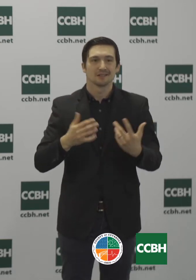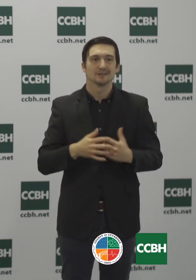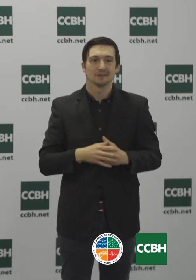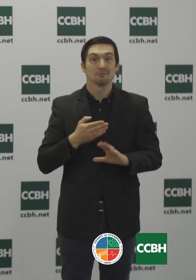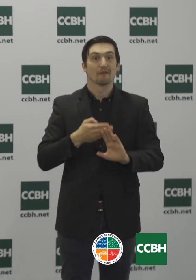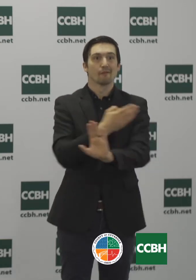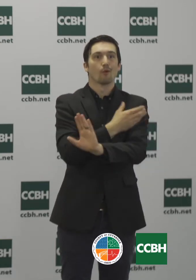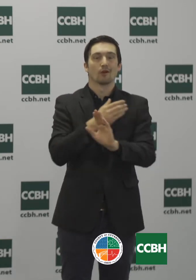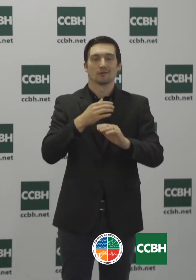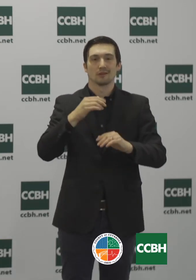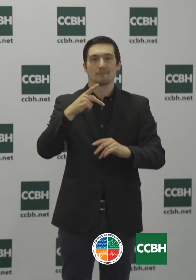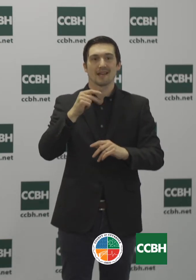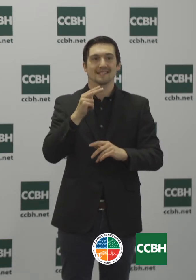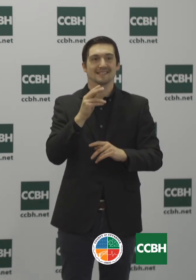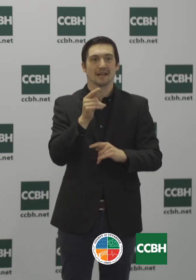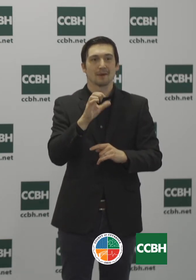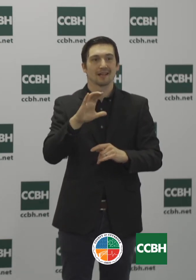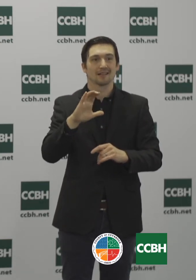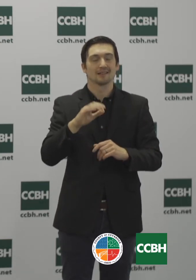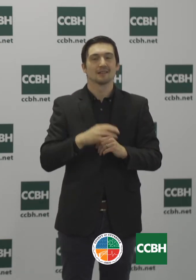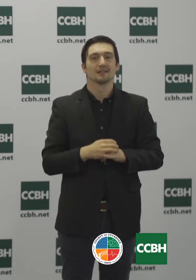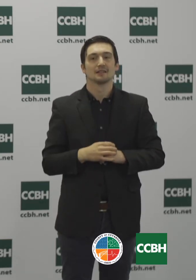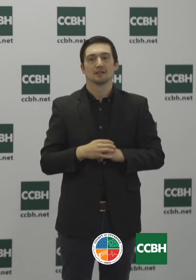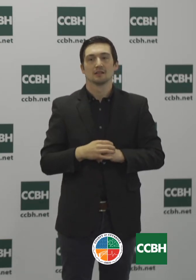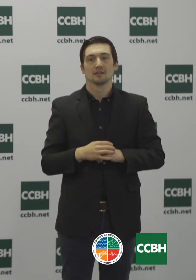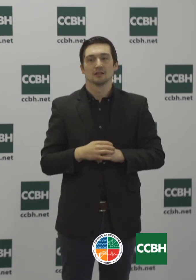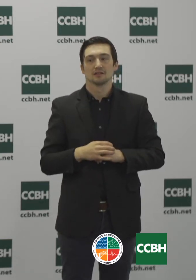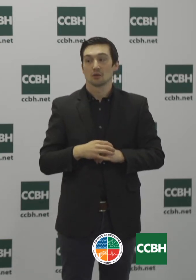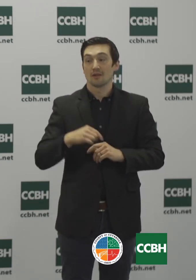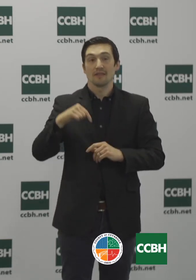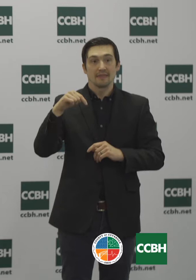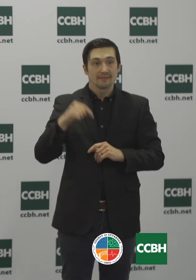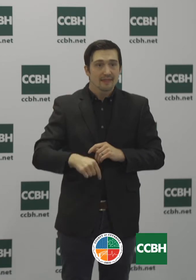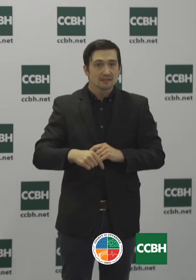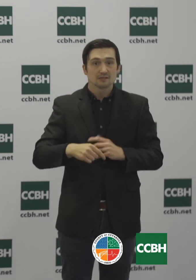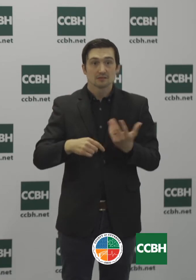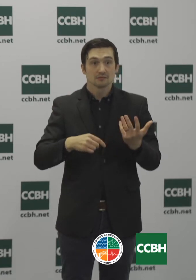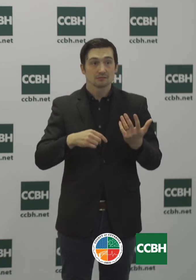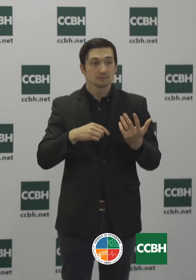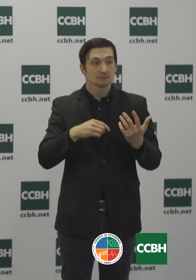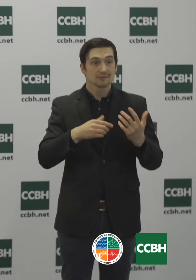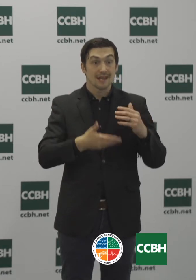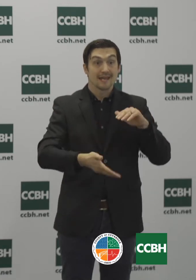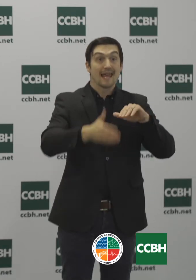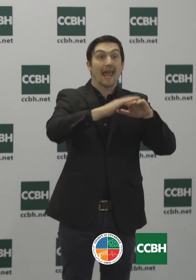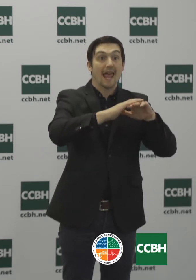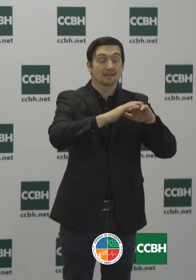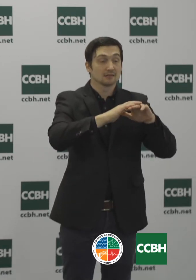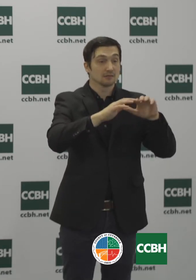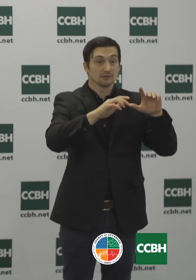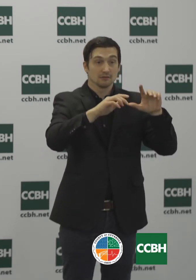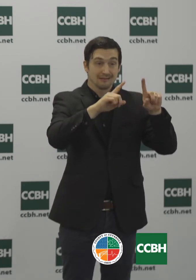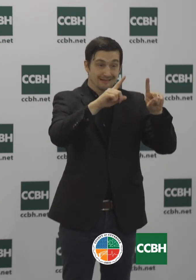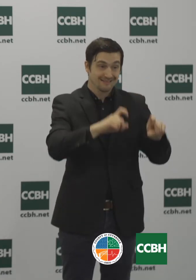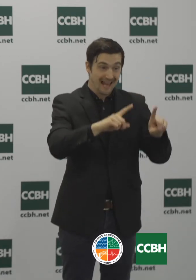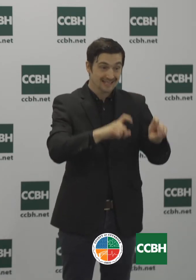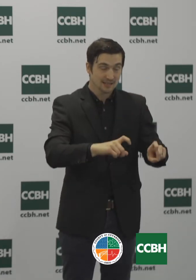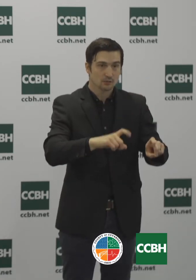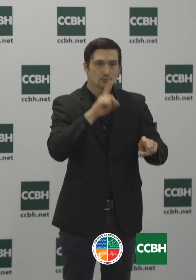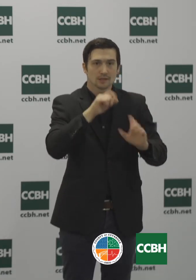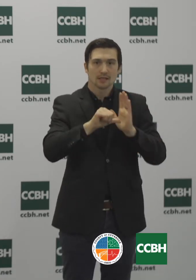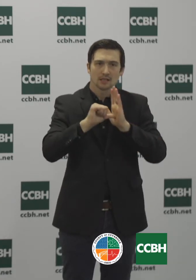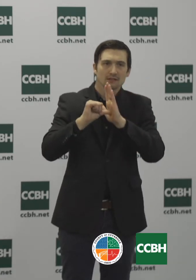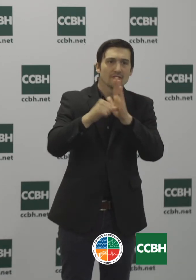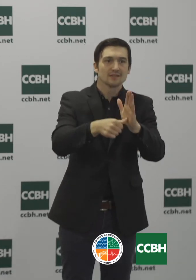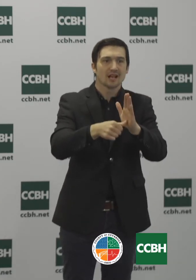And so this enhanced community testing initiative highlights this important relationship in concert with our many public health and